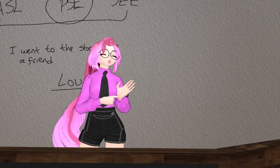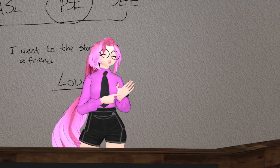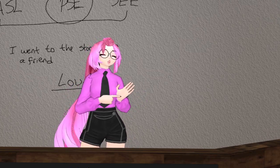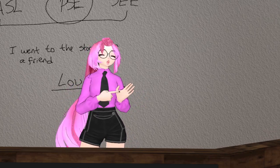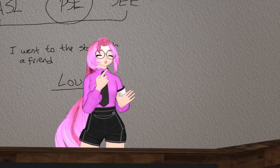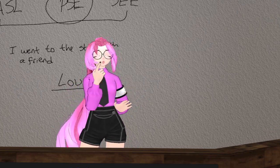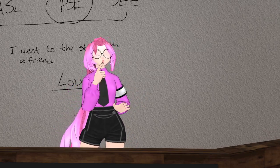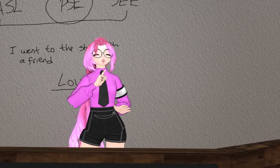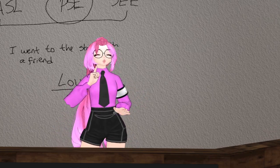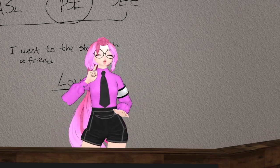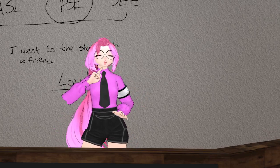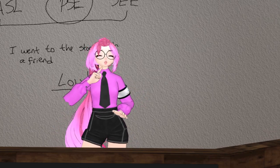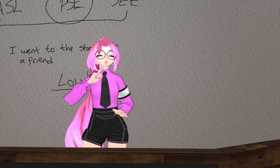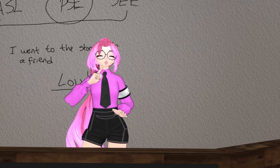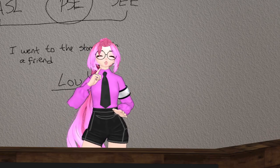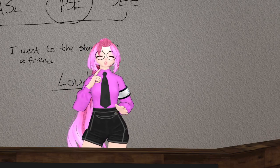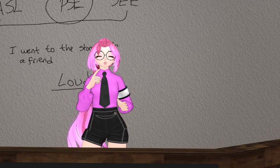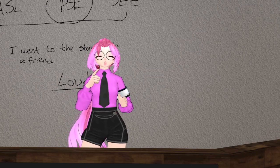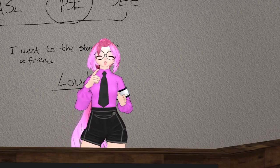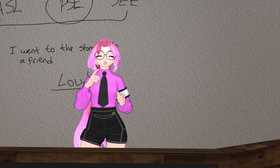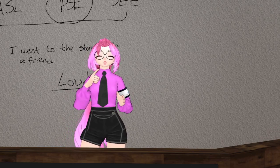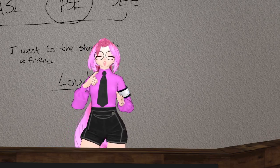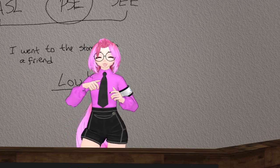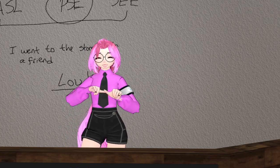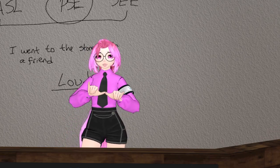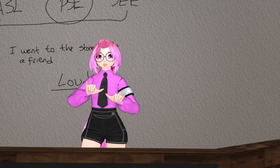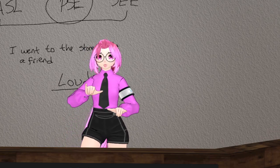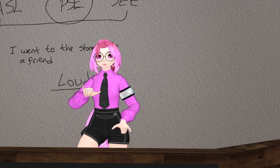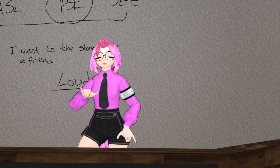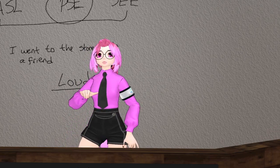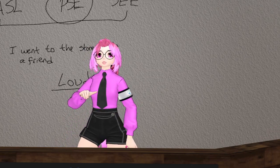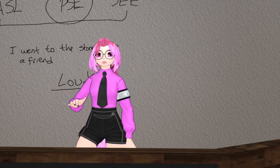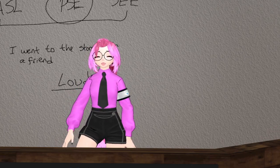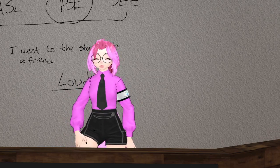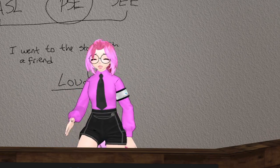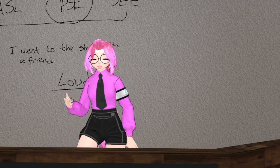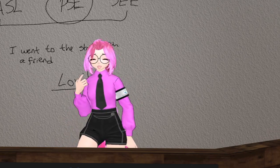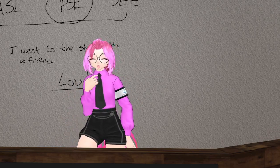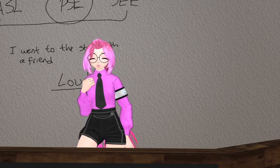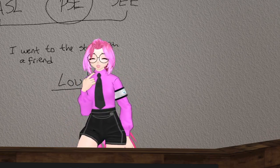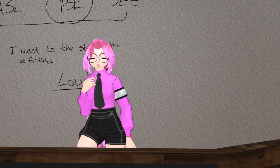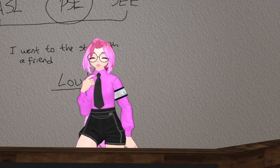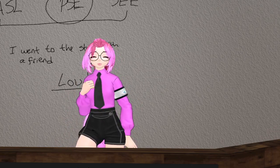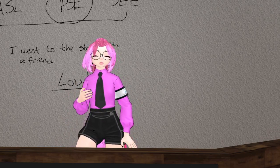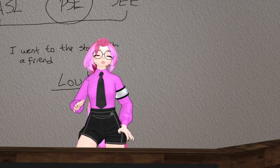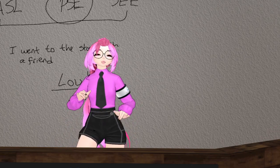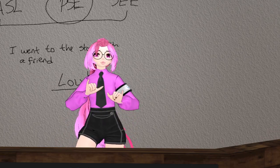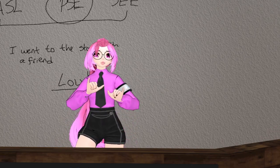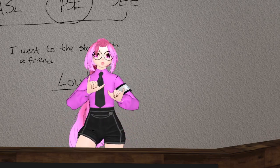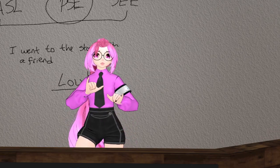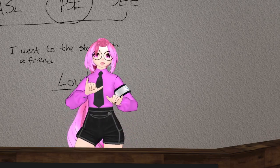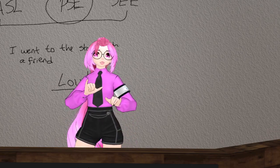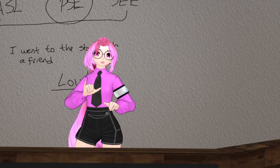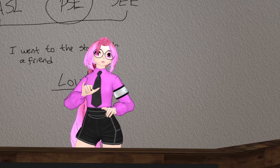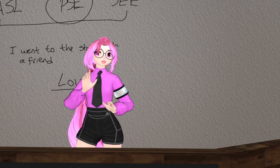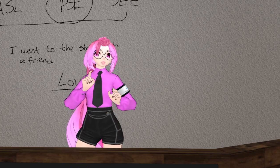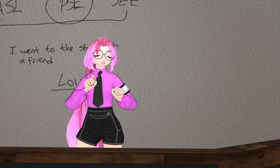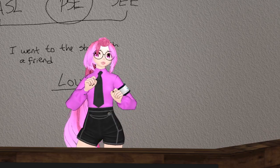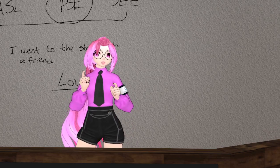notice that one of my deaf friends, they actually still say dog red, or they still put questions at